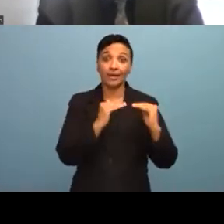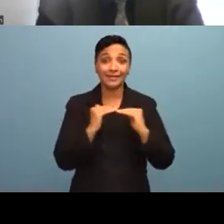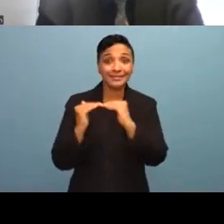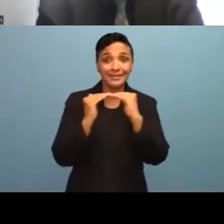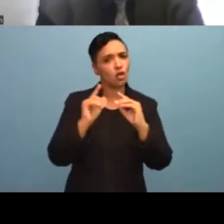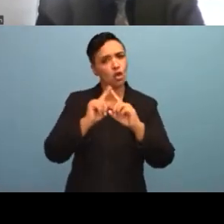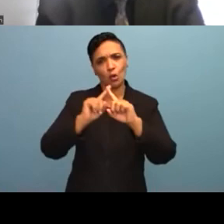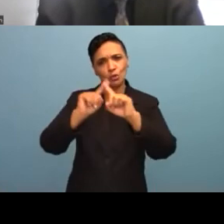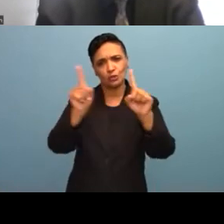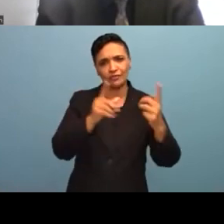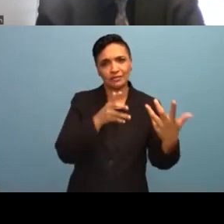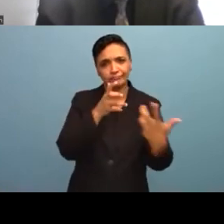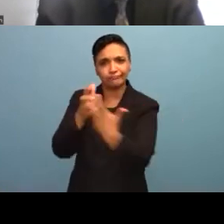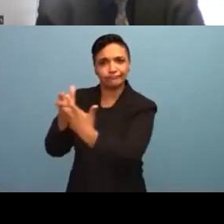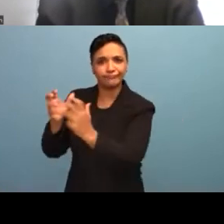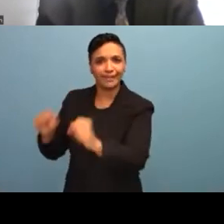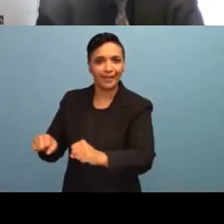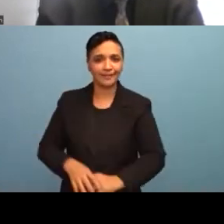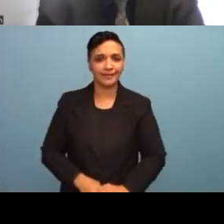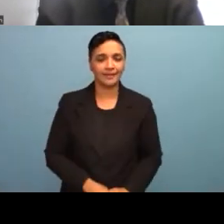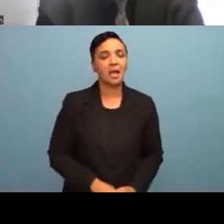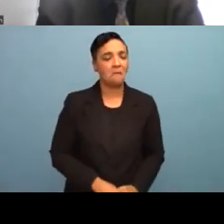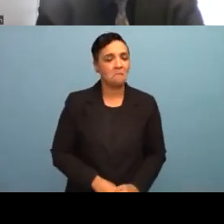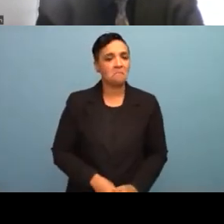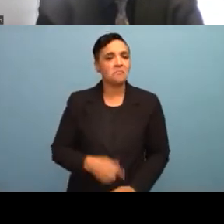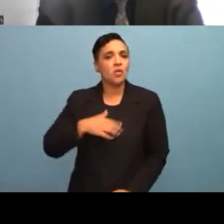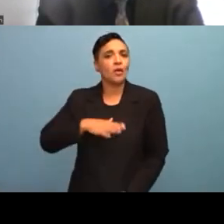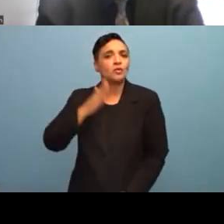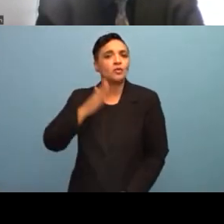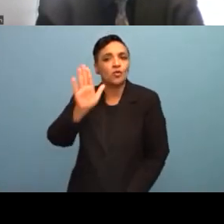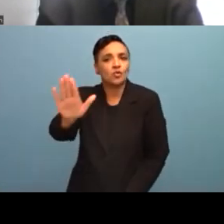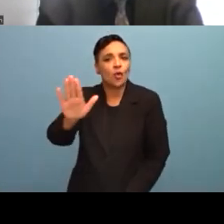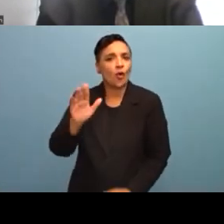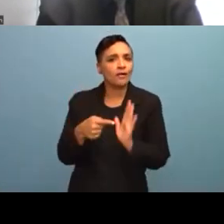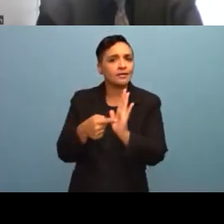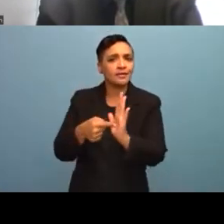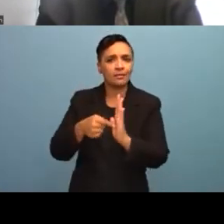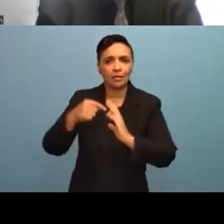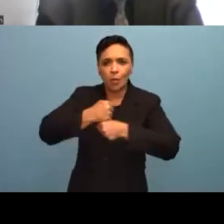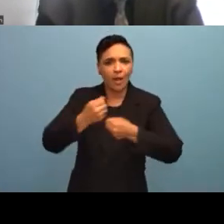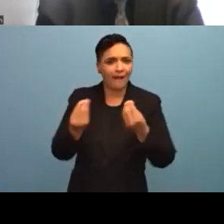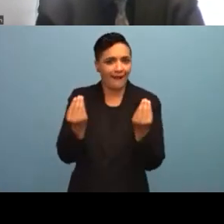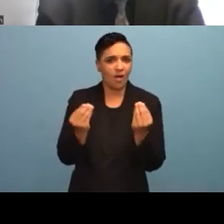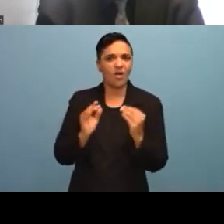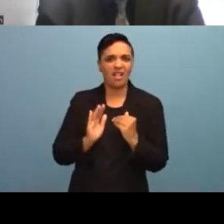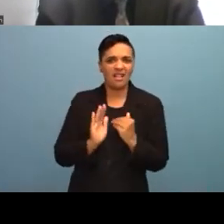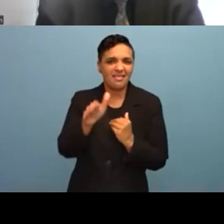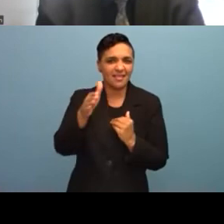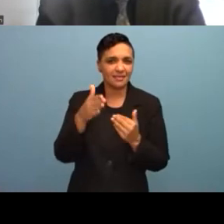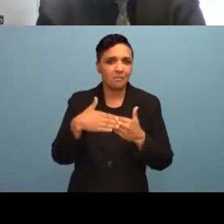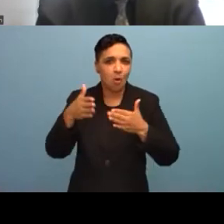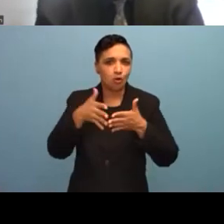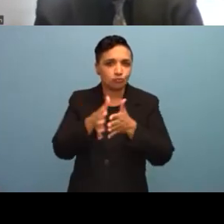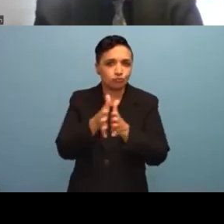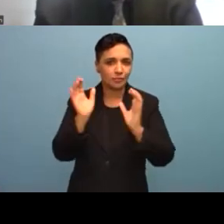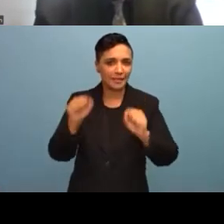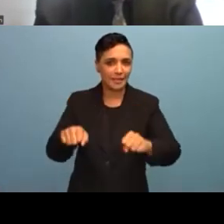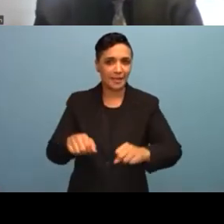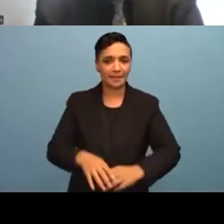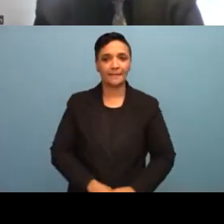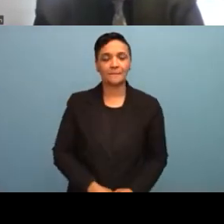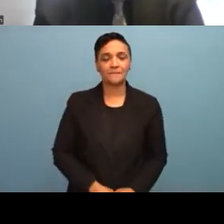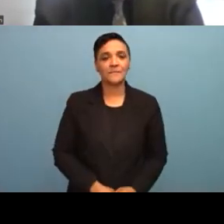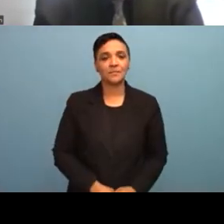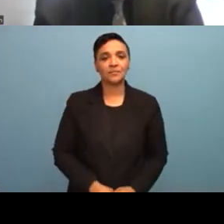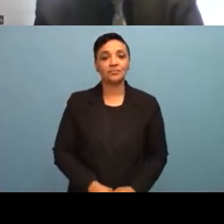Well, we'd like to hear a bit more about an example of your work a bit later in the discussion, Salome. Well, why don't we go back